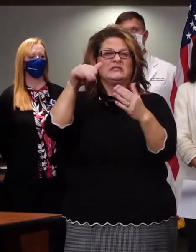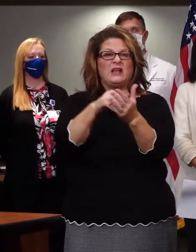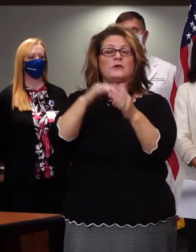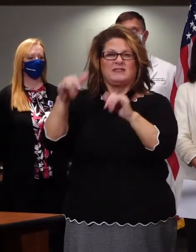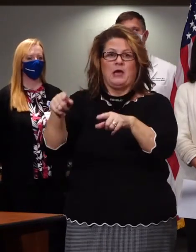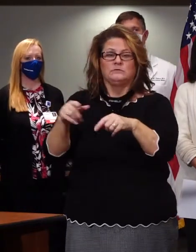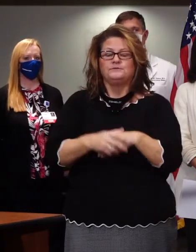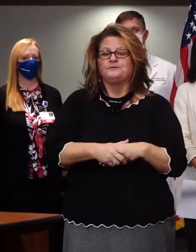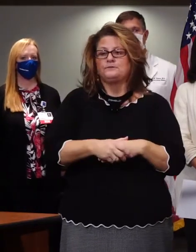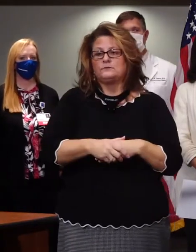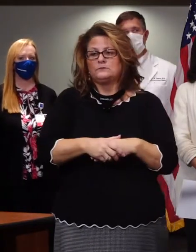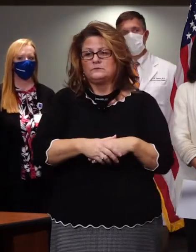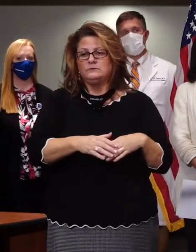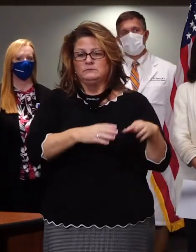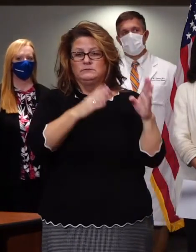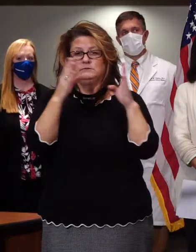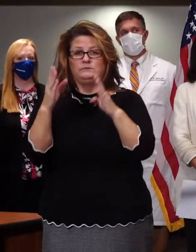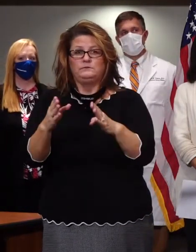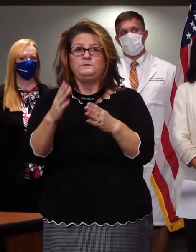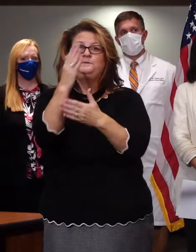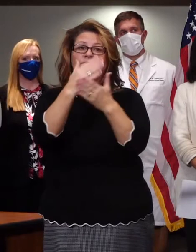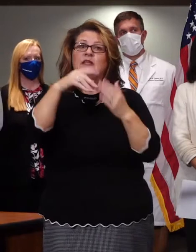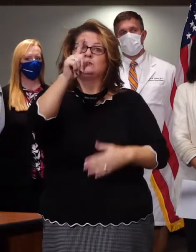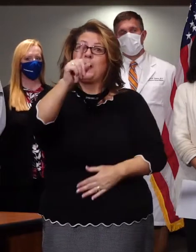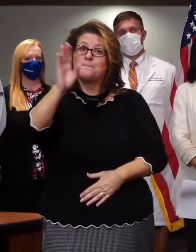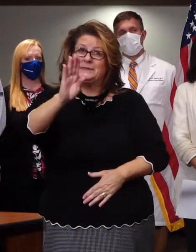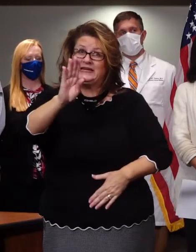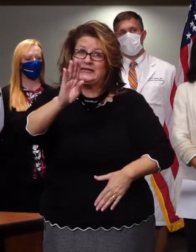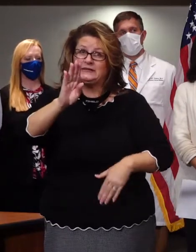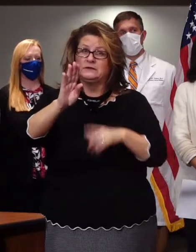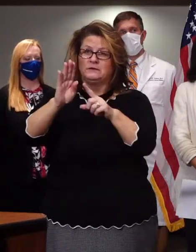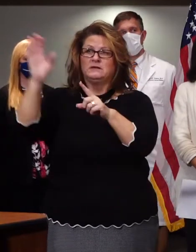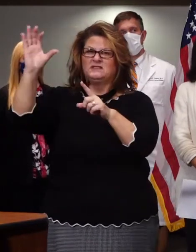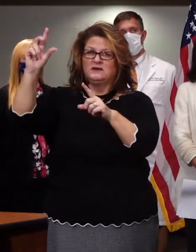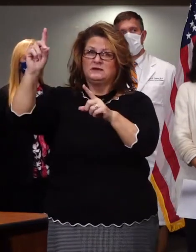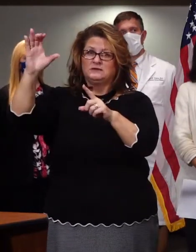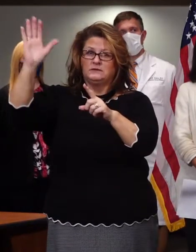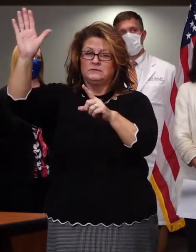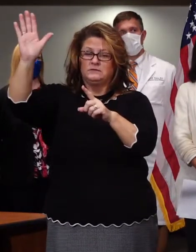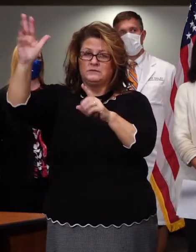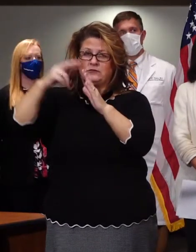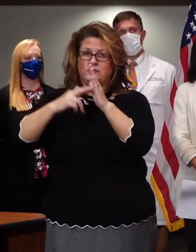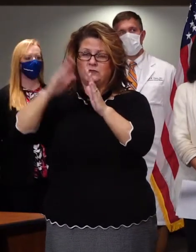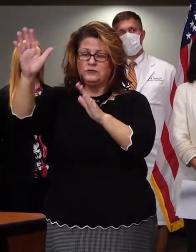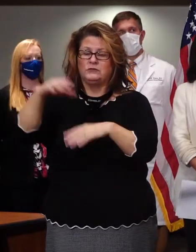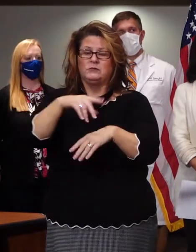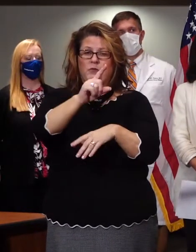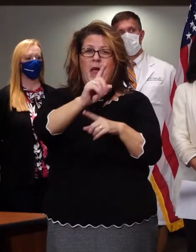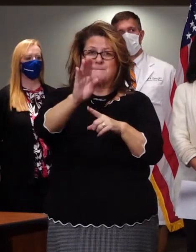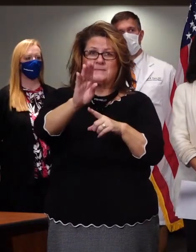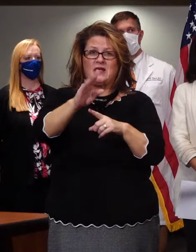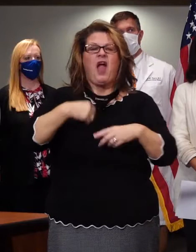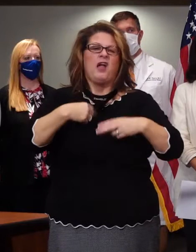Also, in this is Phase 1B under the CCC's statement. I would call